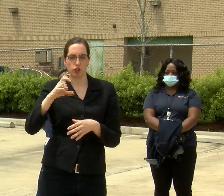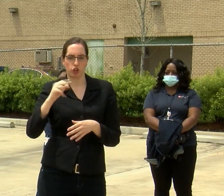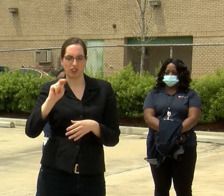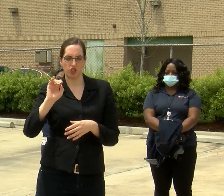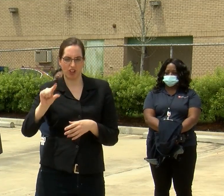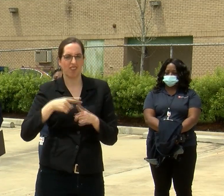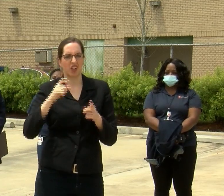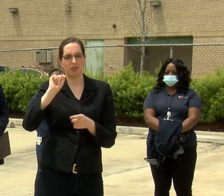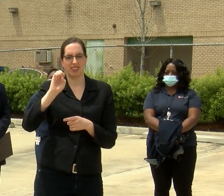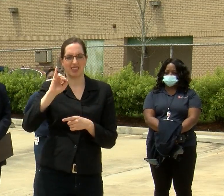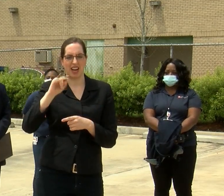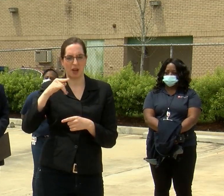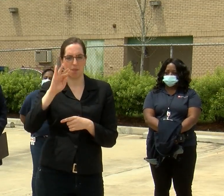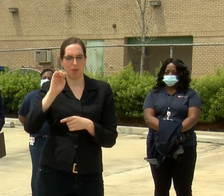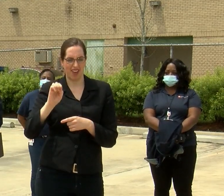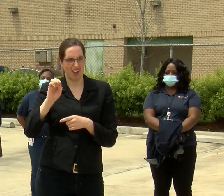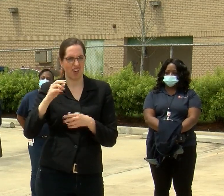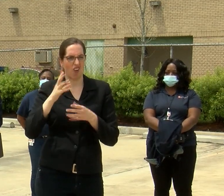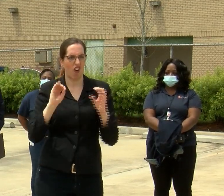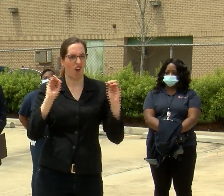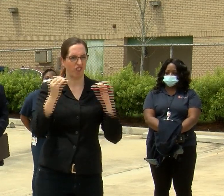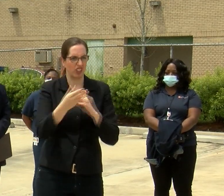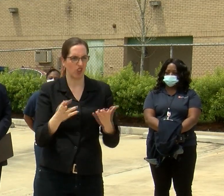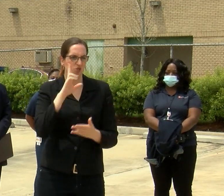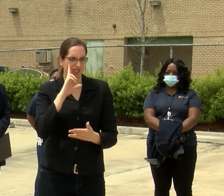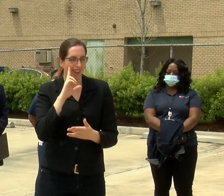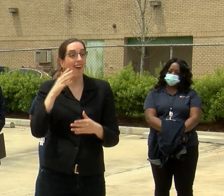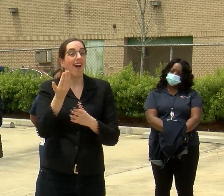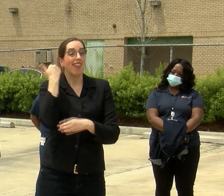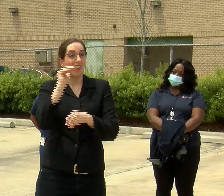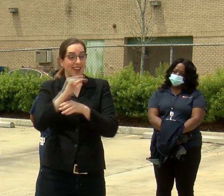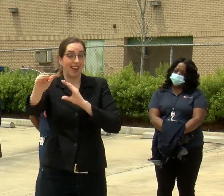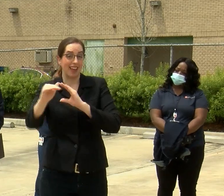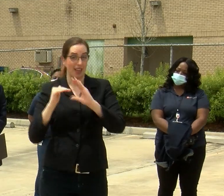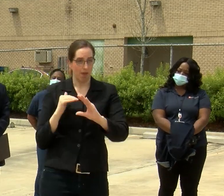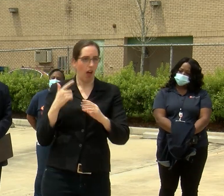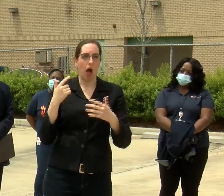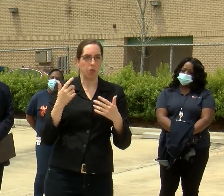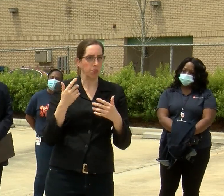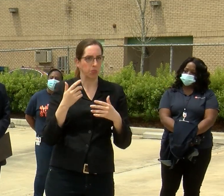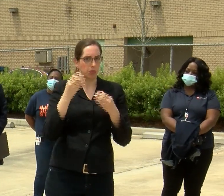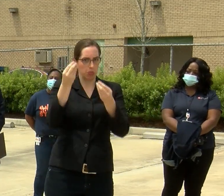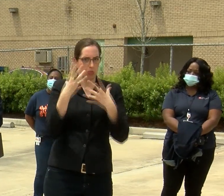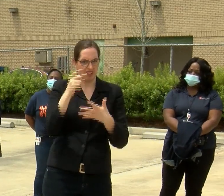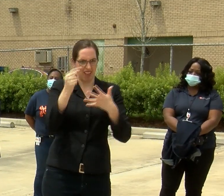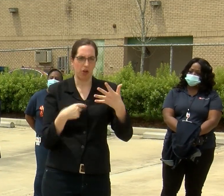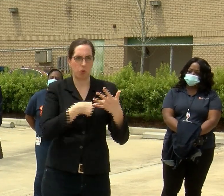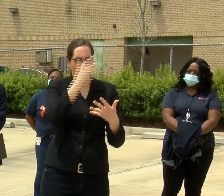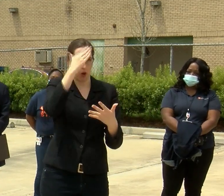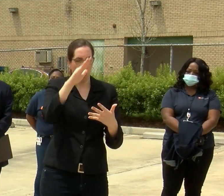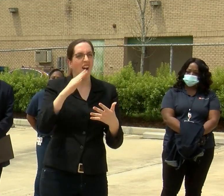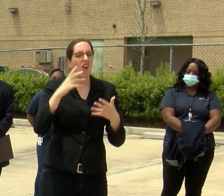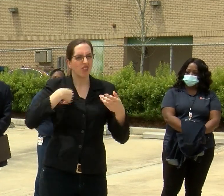Economic Cultural Office of Houston, who emailed me last night with some interesting information which we didn't have before, at least I didn't have before. And that was that some